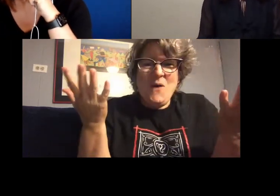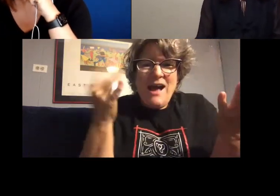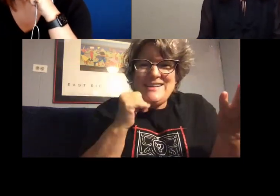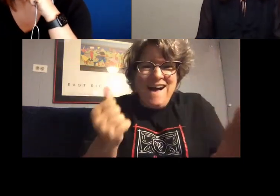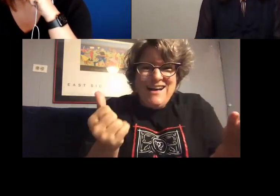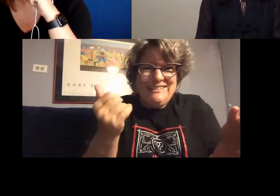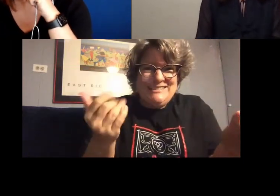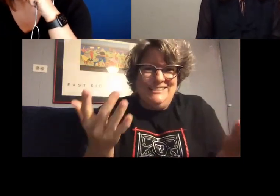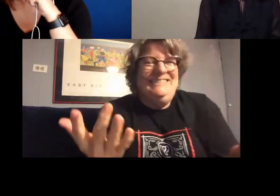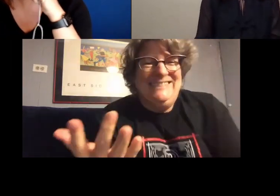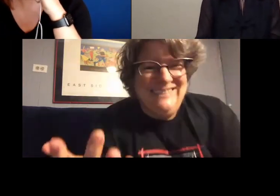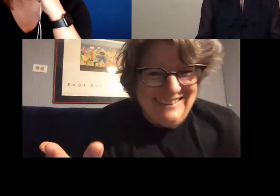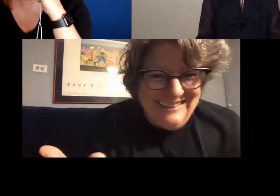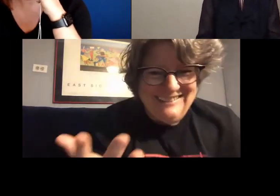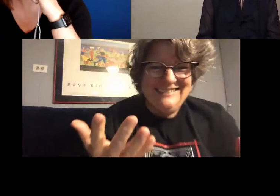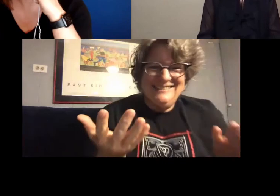Why not?